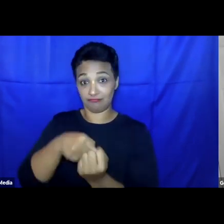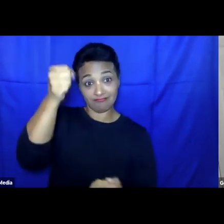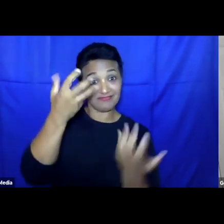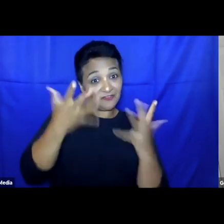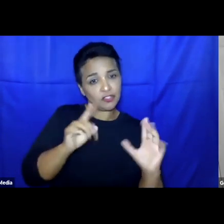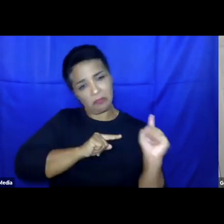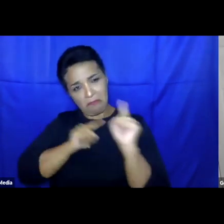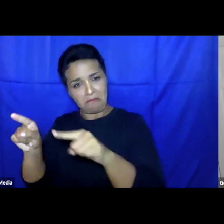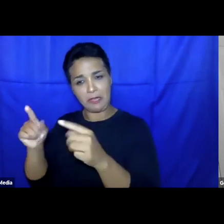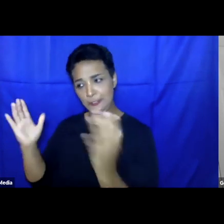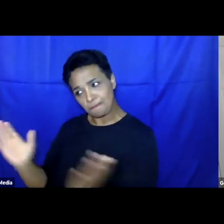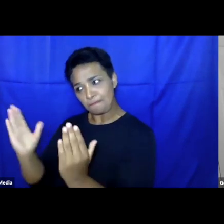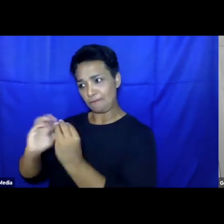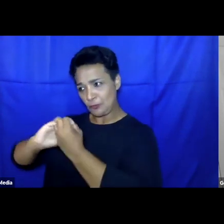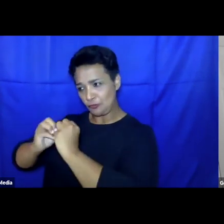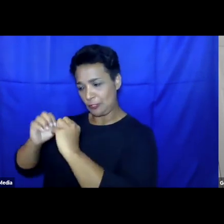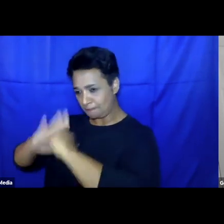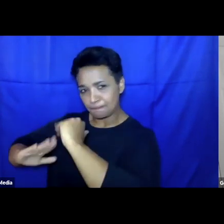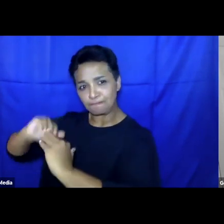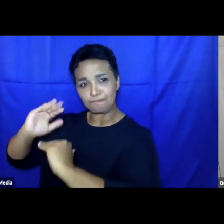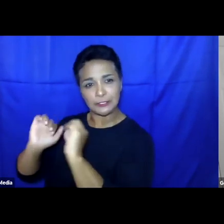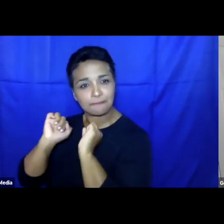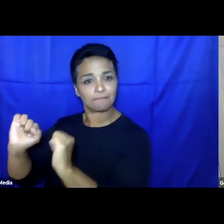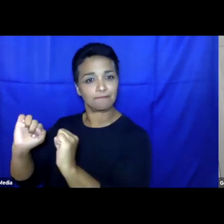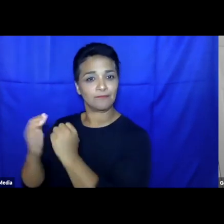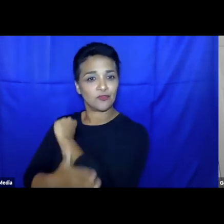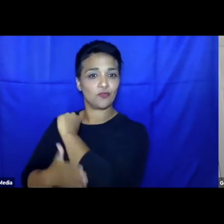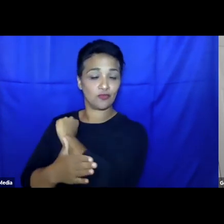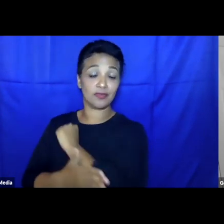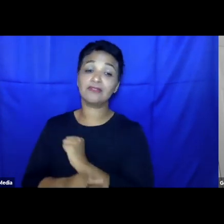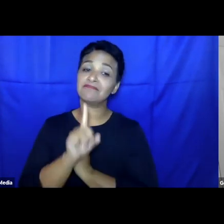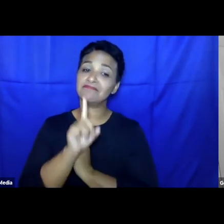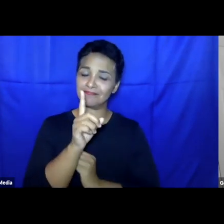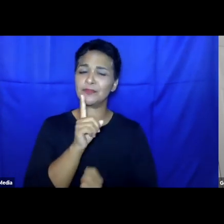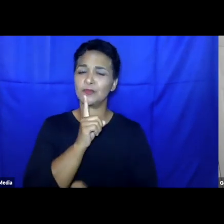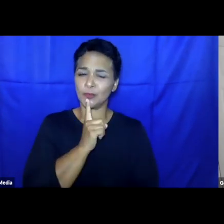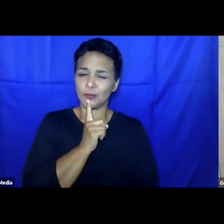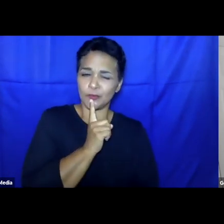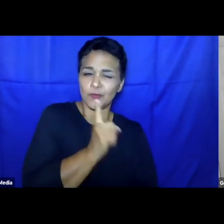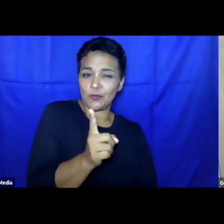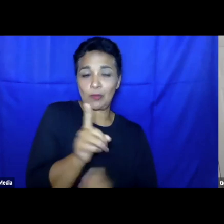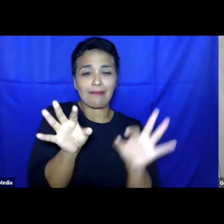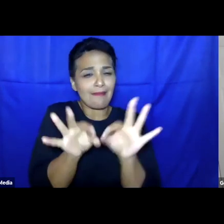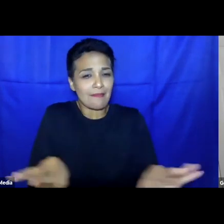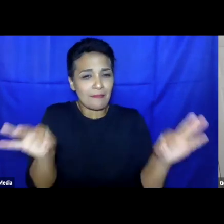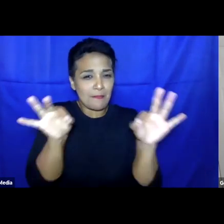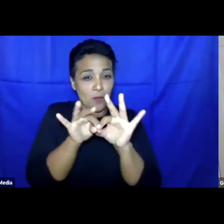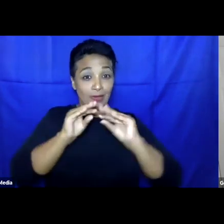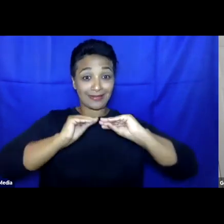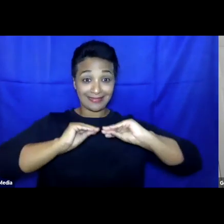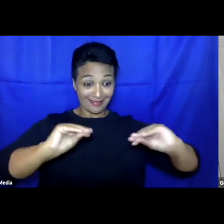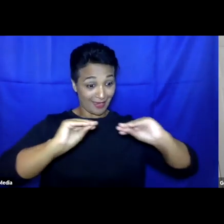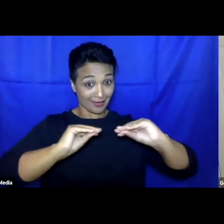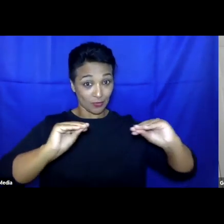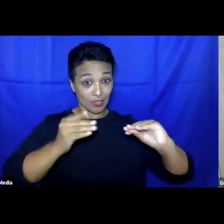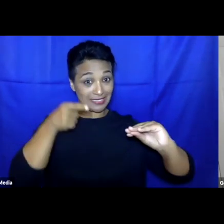yes, it is clear that education is a long-term, durable solution